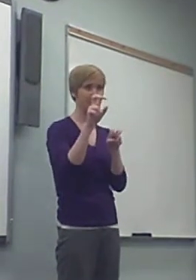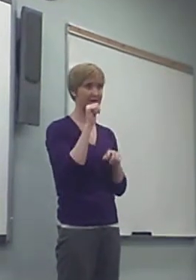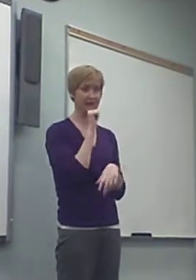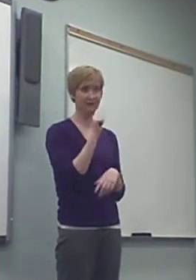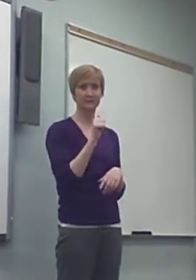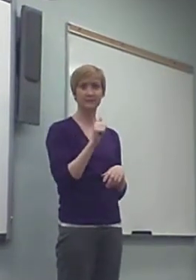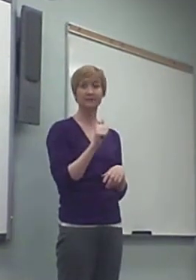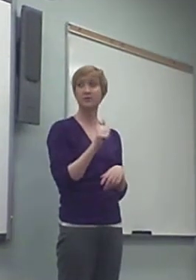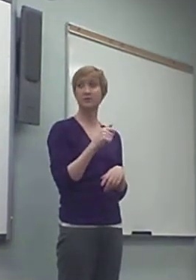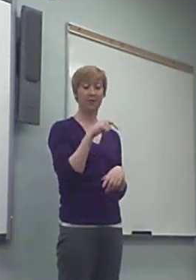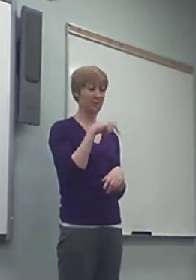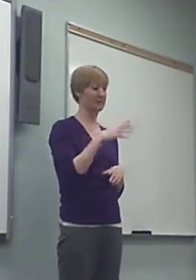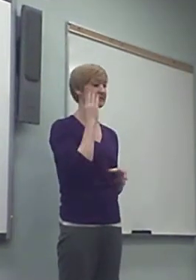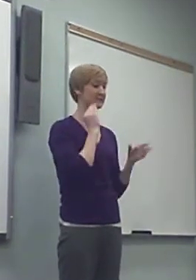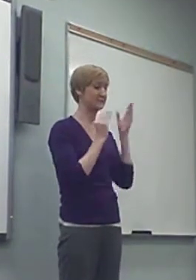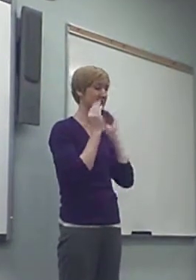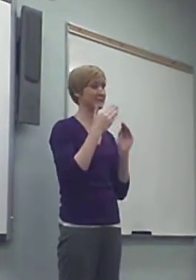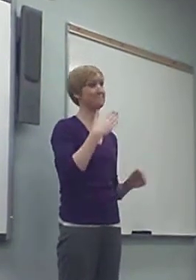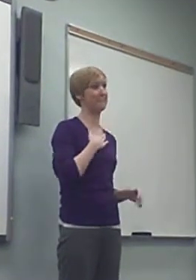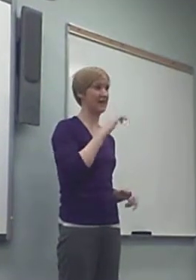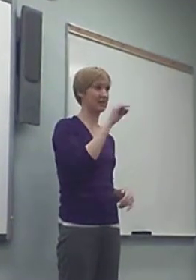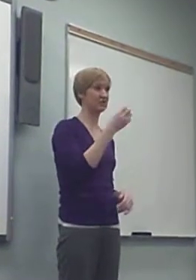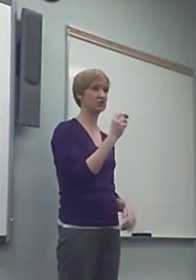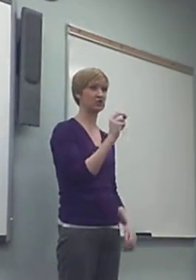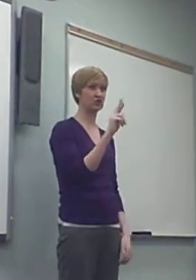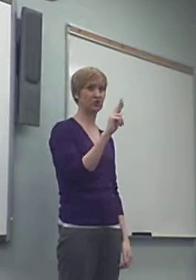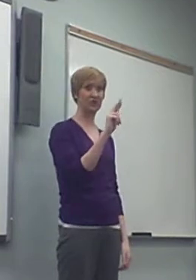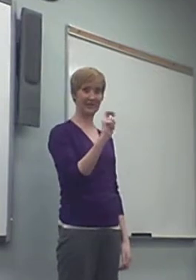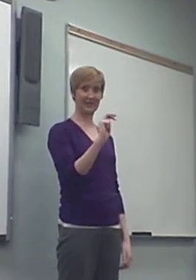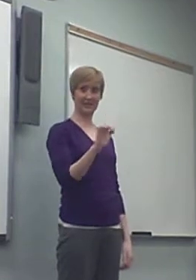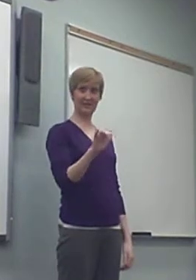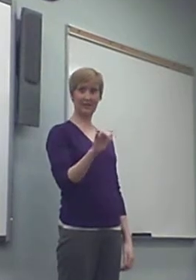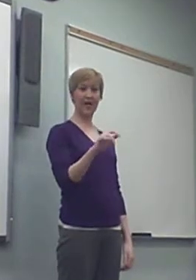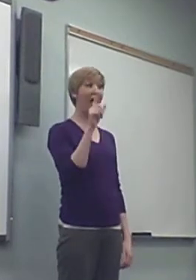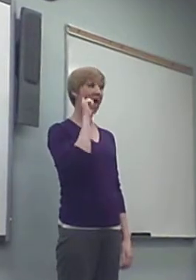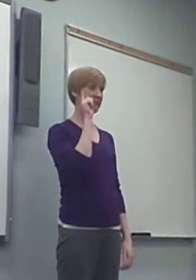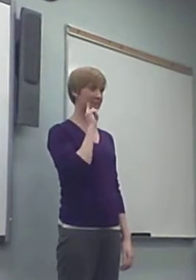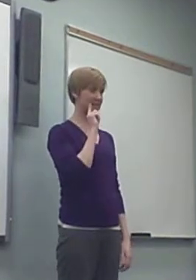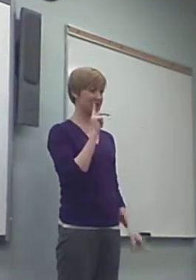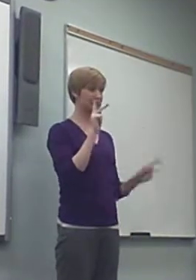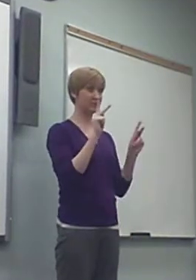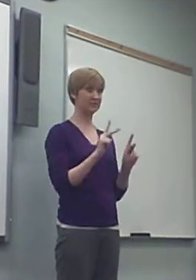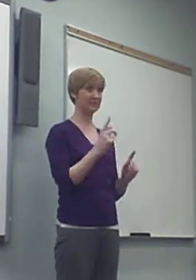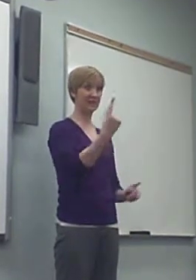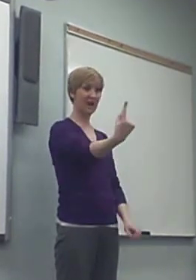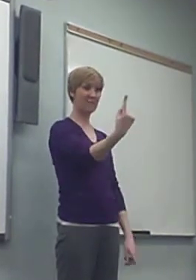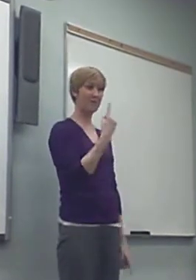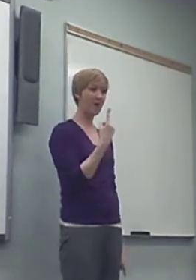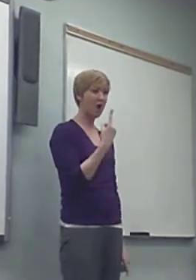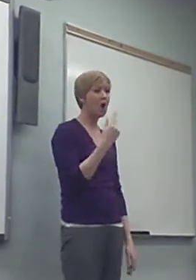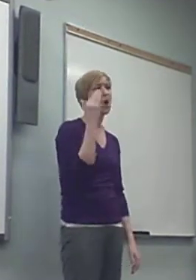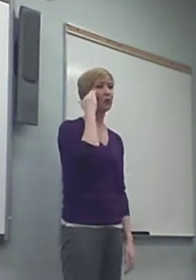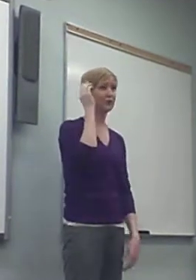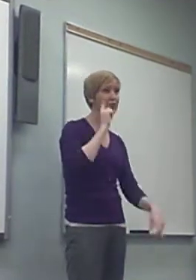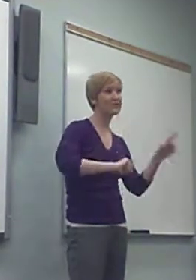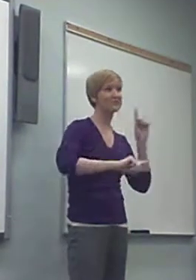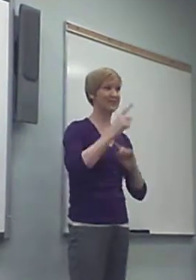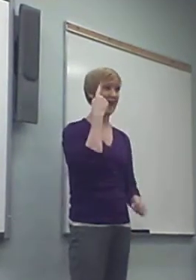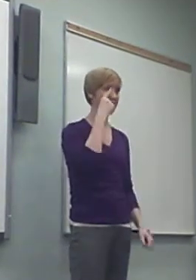this is my journey, right? And so, of course, the deaf person came up to me and wanted to teach me to sign for journey. And so